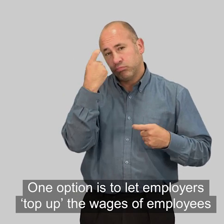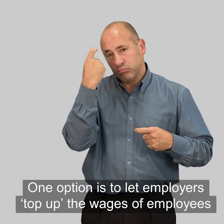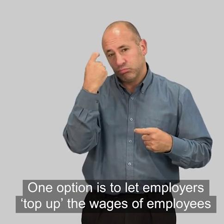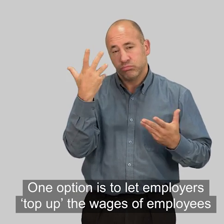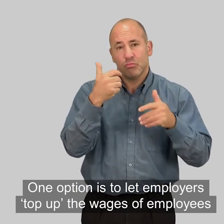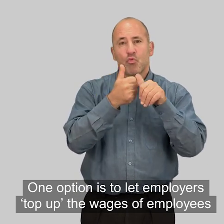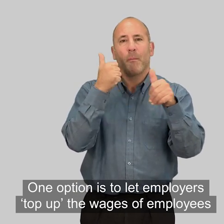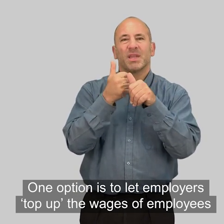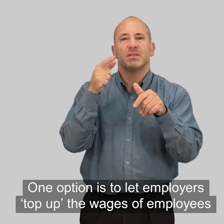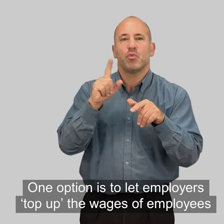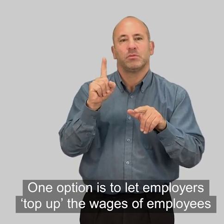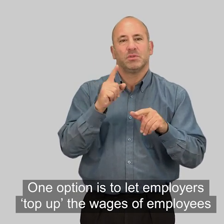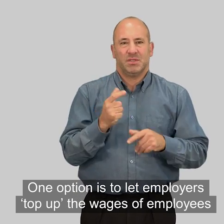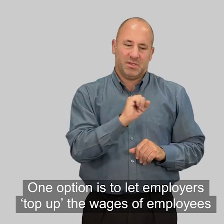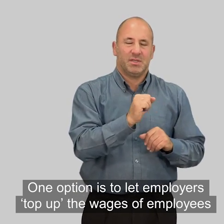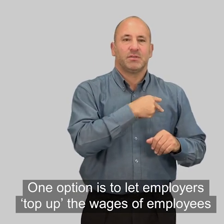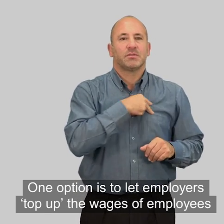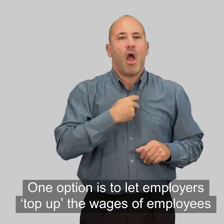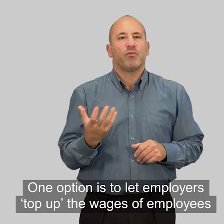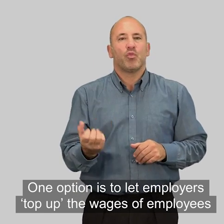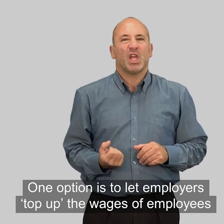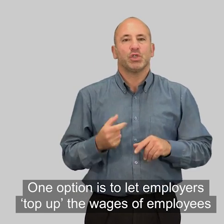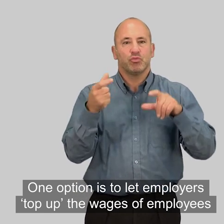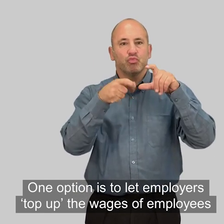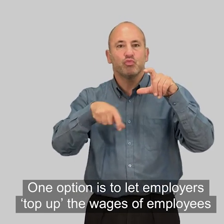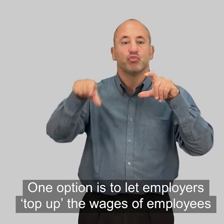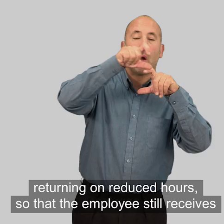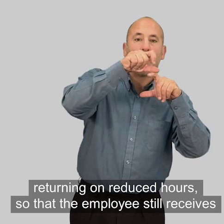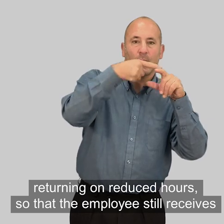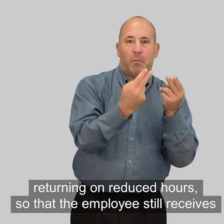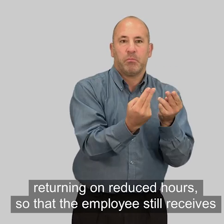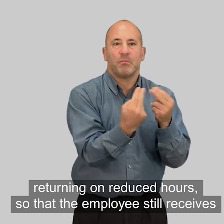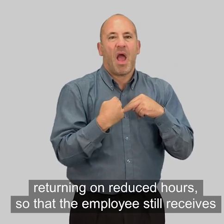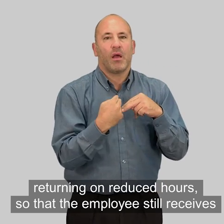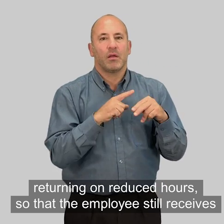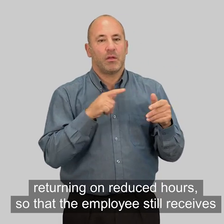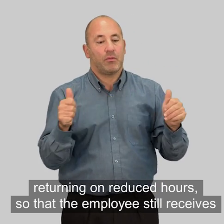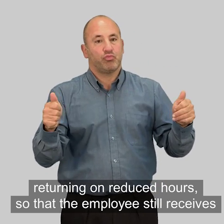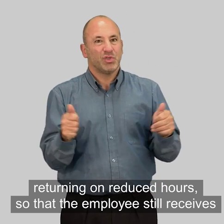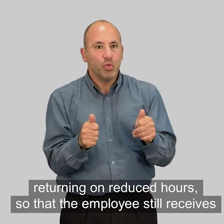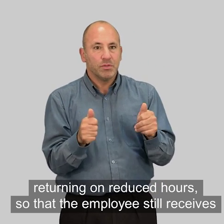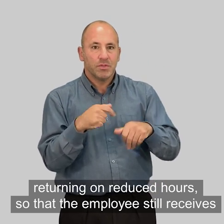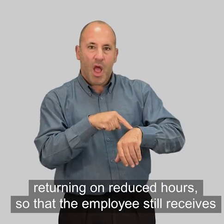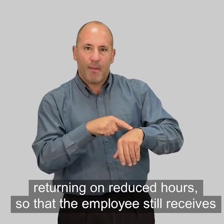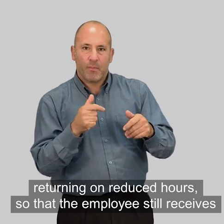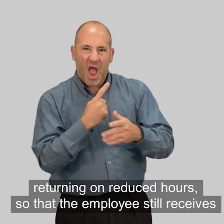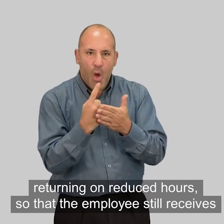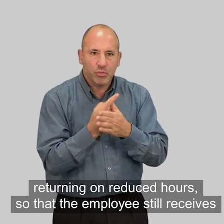One option is to let employers top up the wages of employees returning on reduced hours, so that the employee